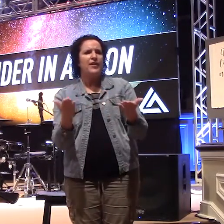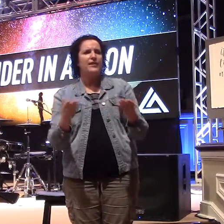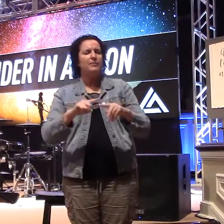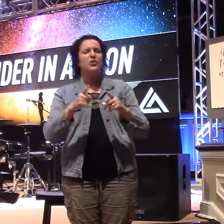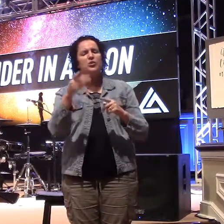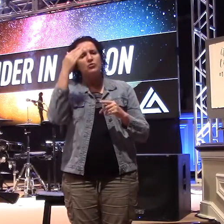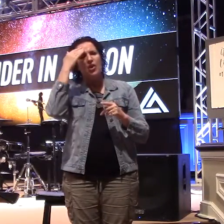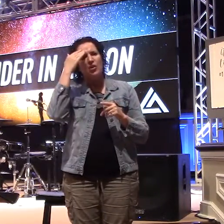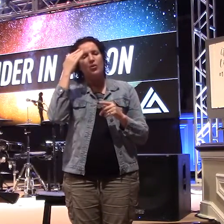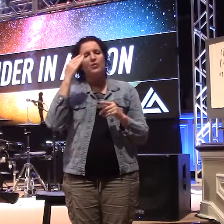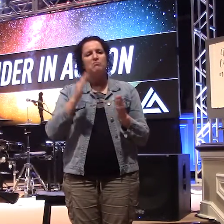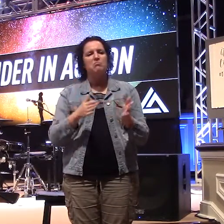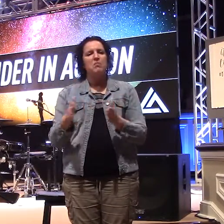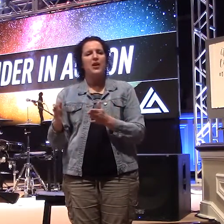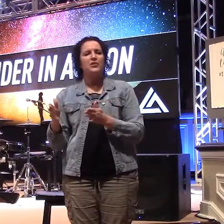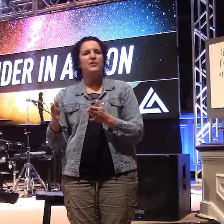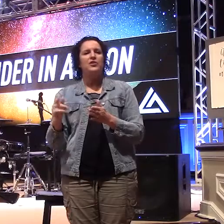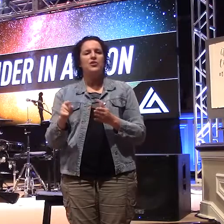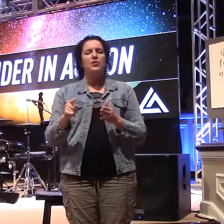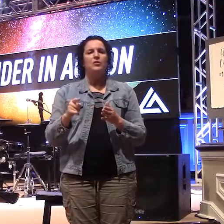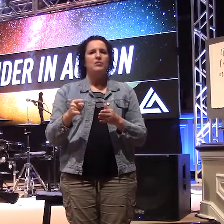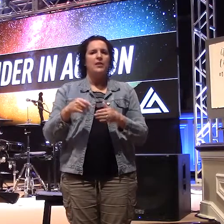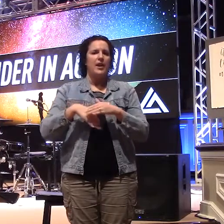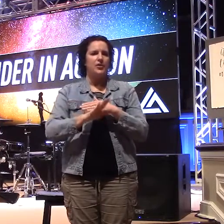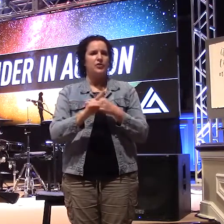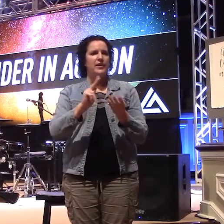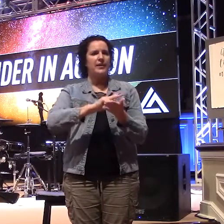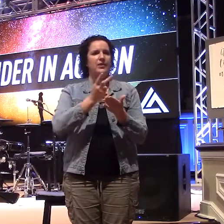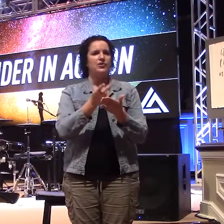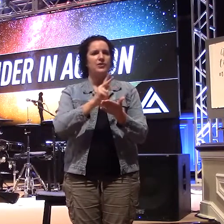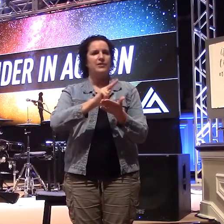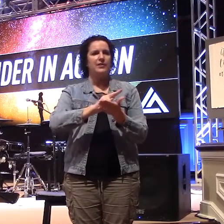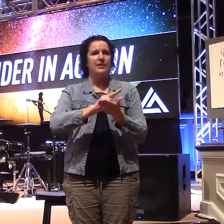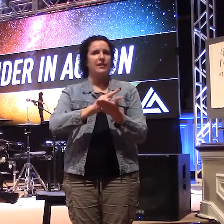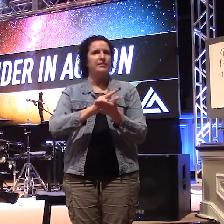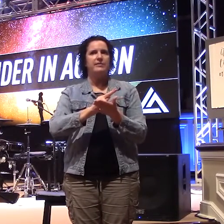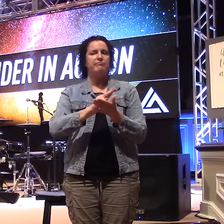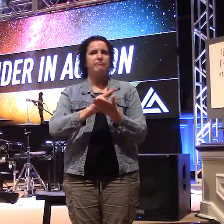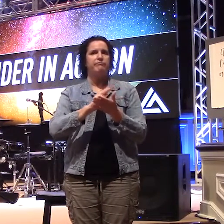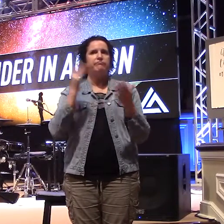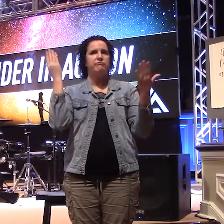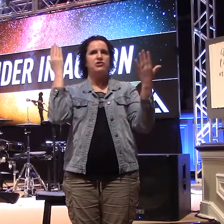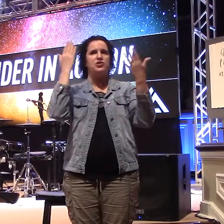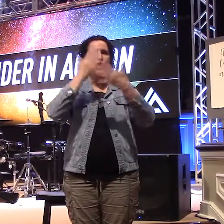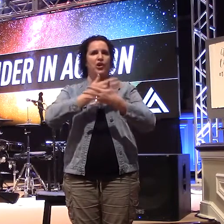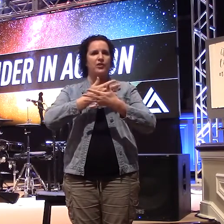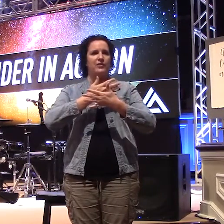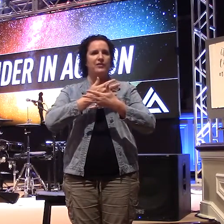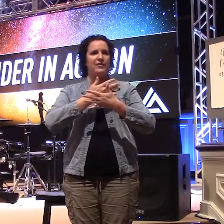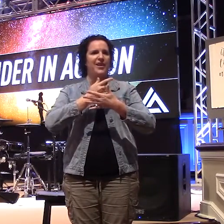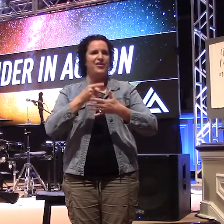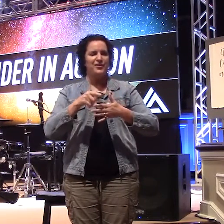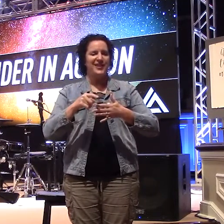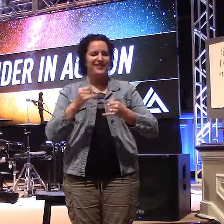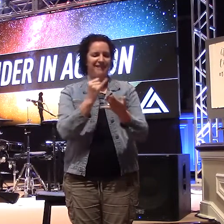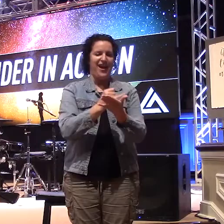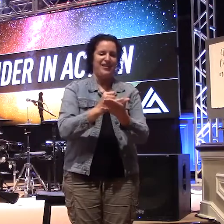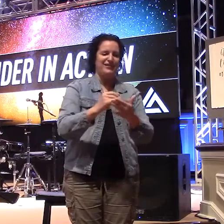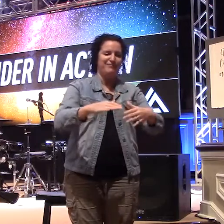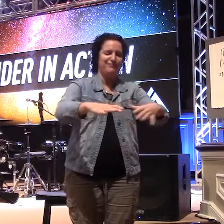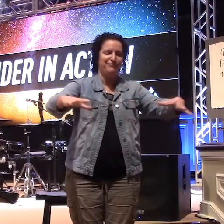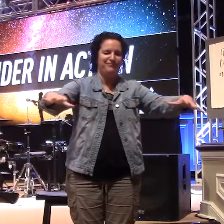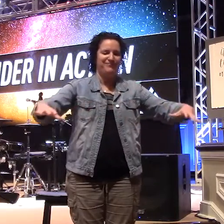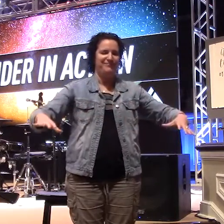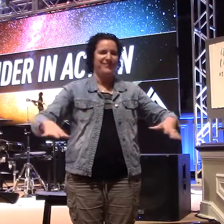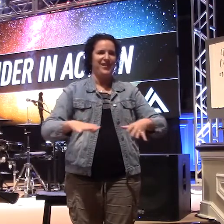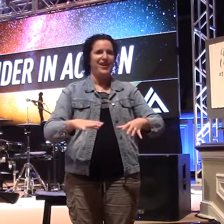pattern, and you come into the kitchen, and there's total black, but there's that island deal, and you reach down there, you pull that door